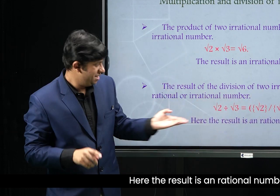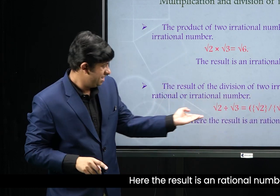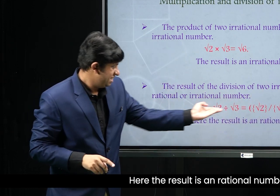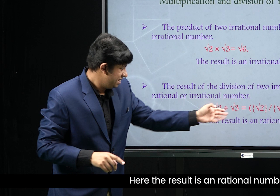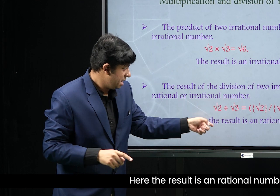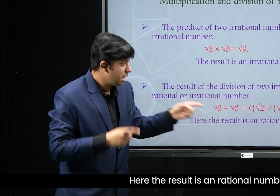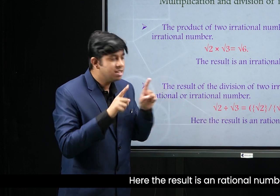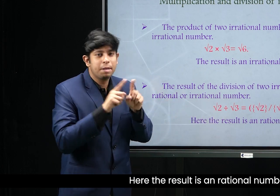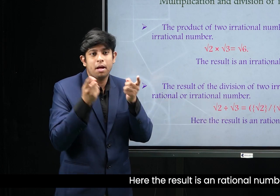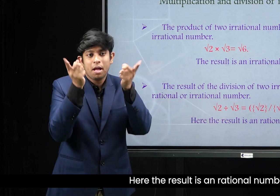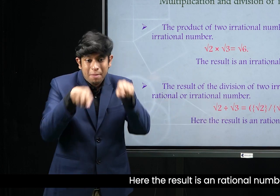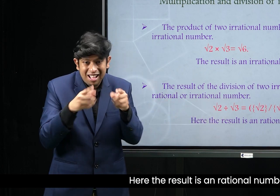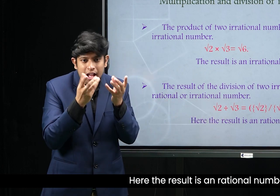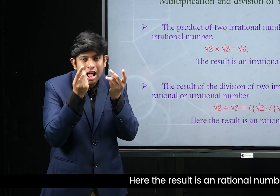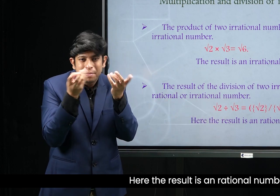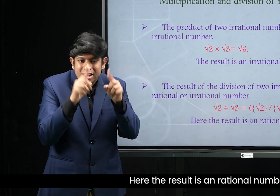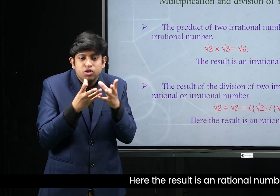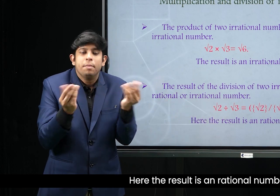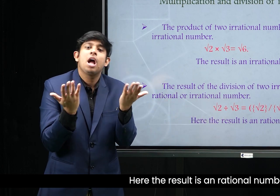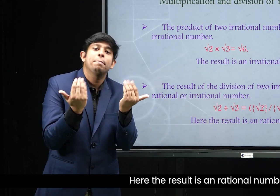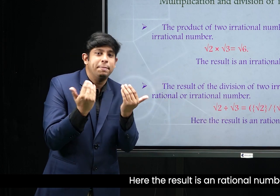Here the result is an rational number.